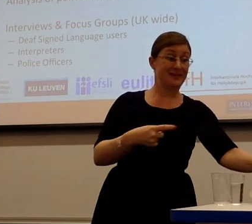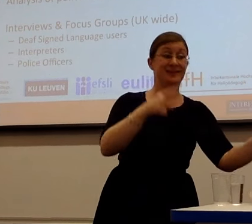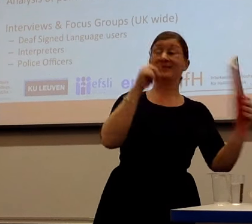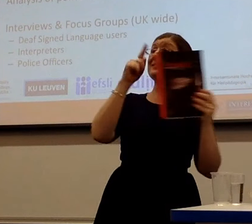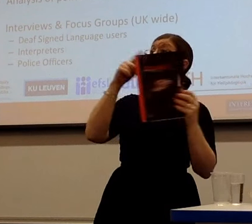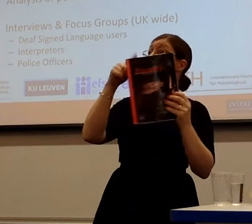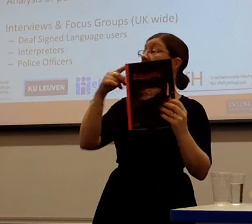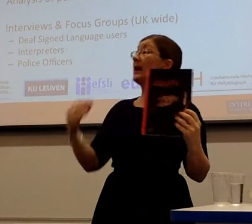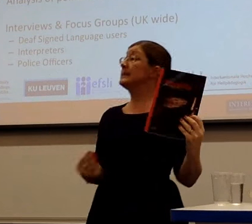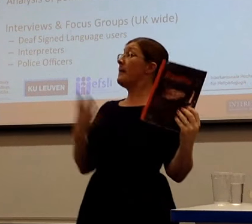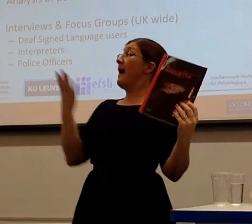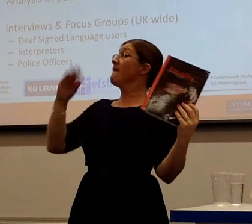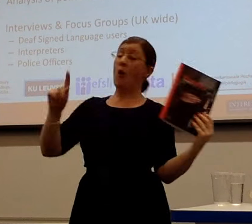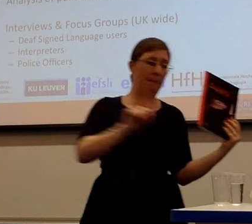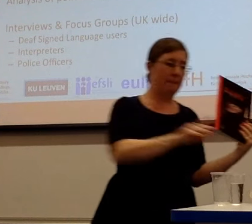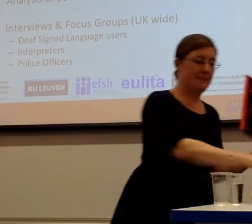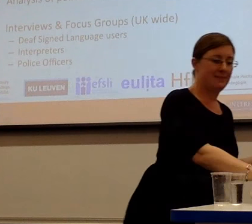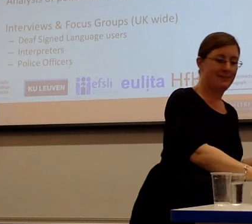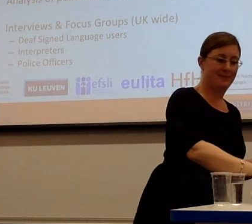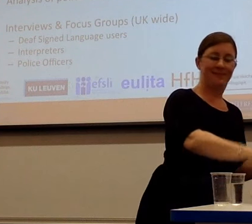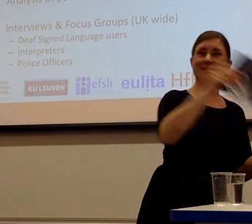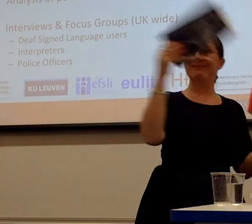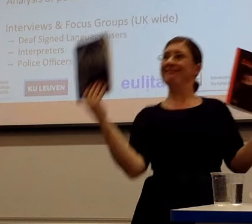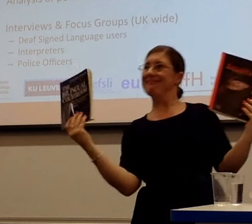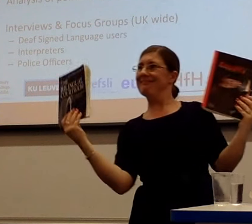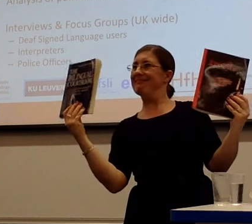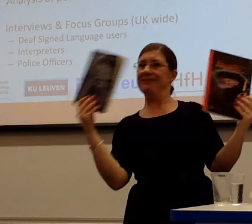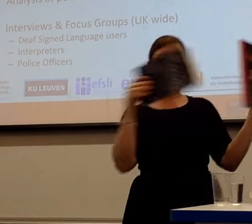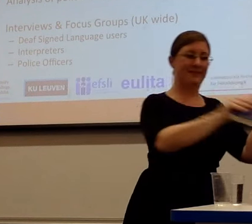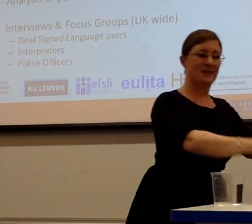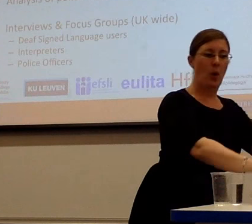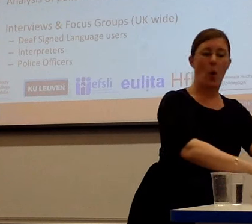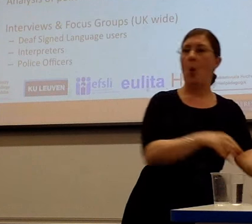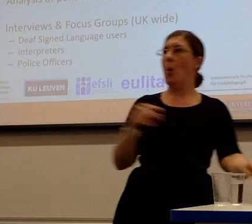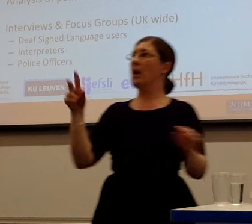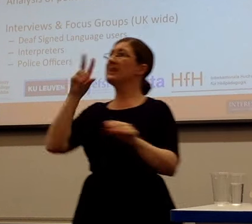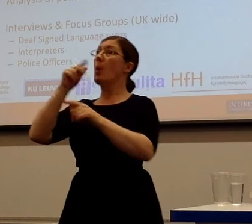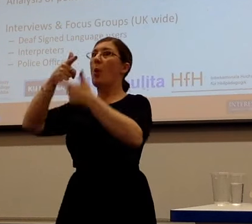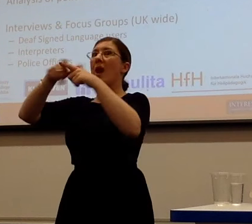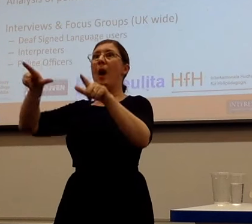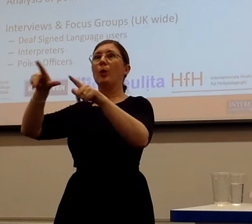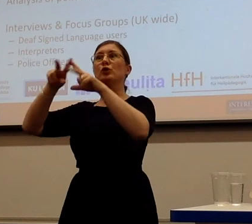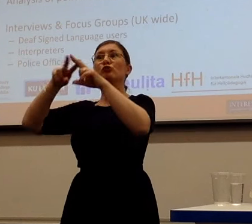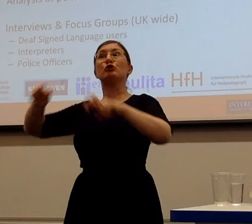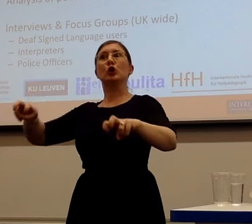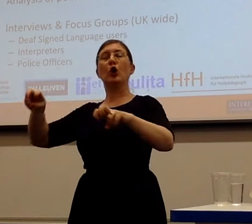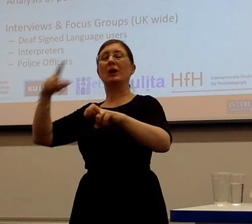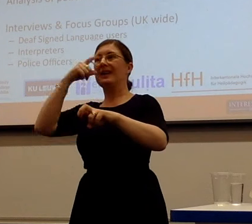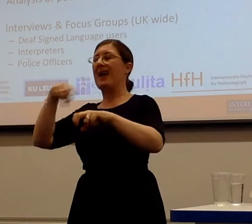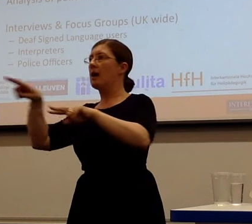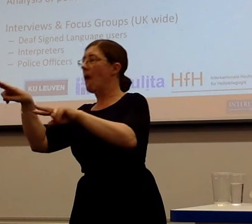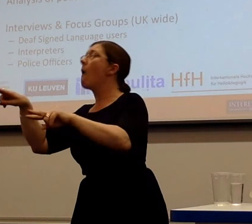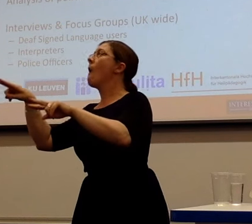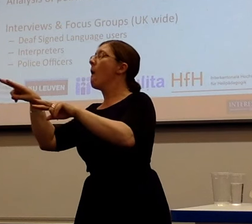first project, Equality in the Law, really was born from the bilingual courtroom that Bert Sellison did in America.